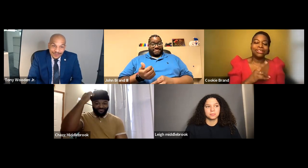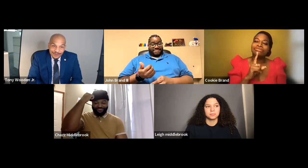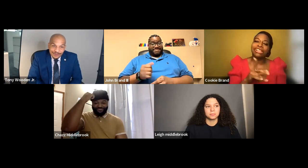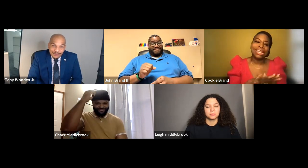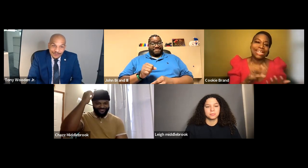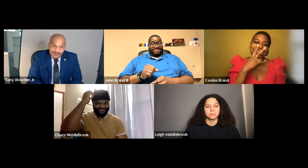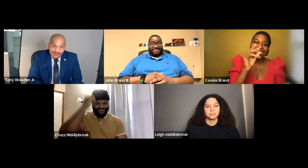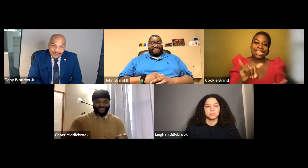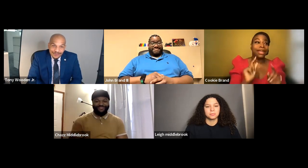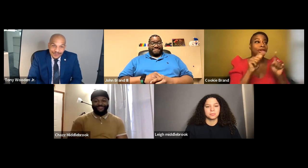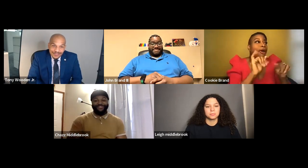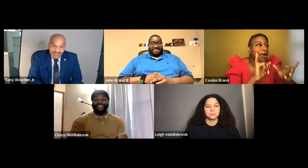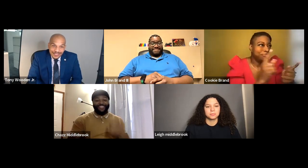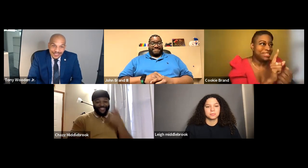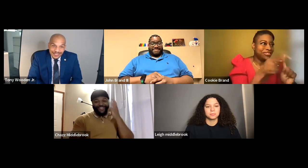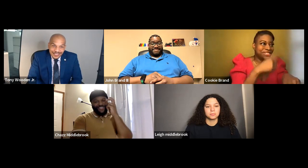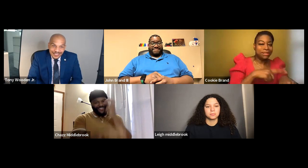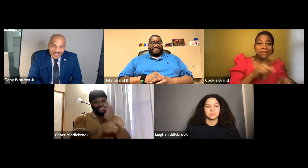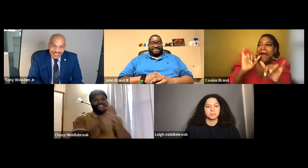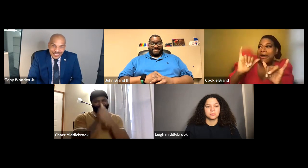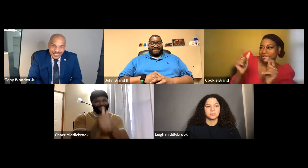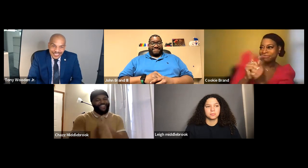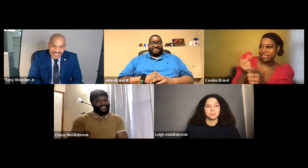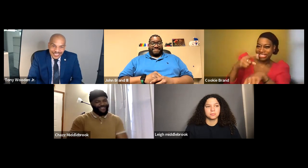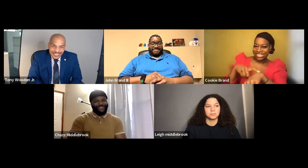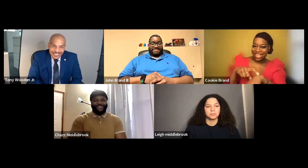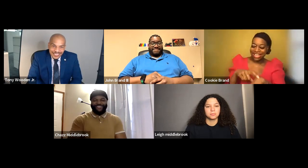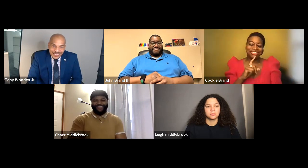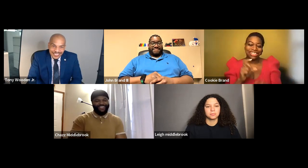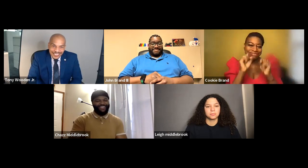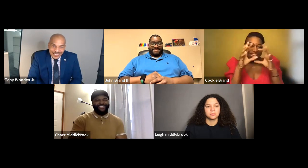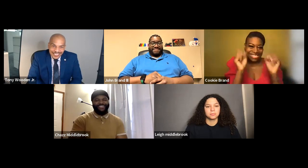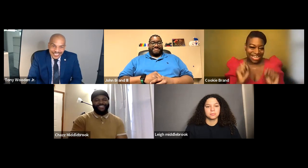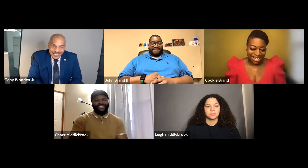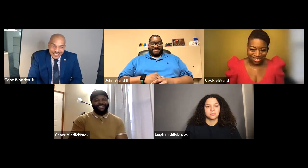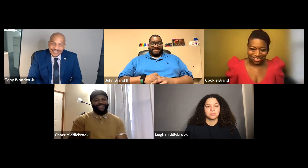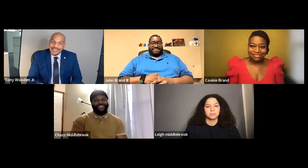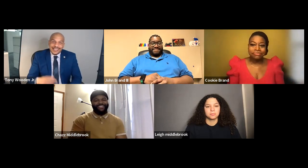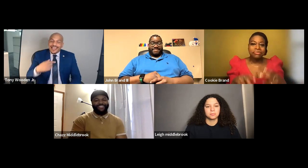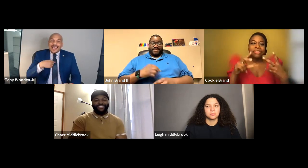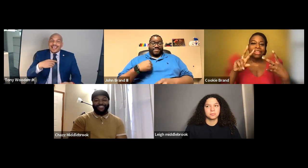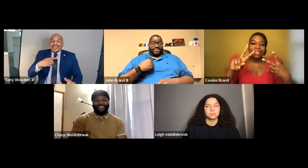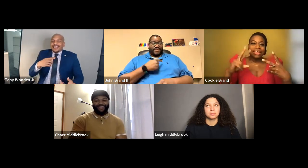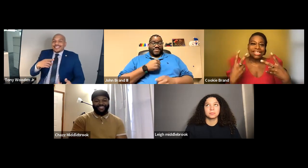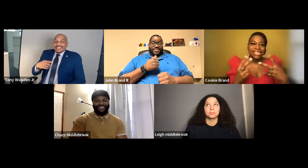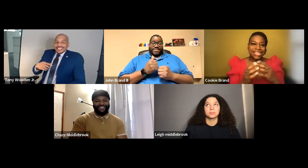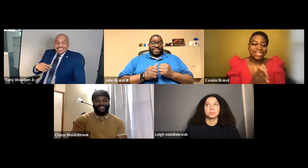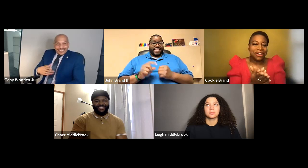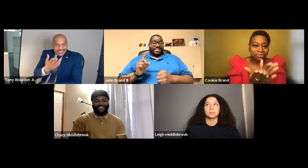Oh, your family's so cool. They say, oh, it's the first time I met you. It's the first time I met them. It's amazing that